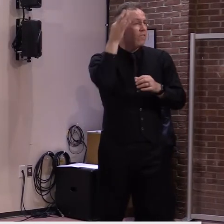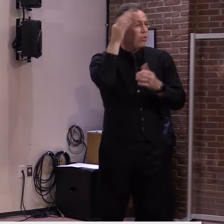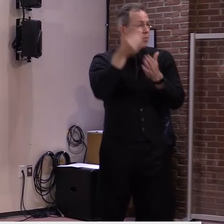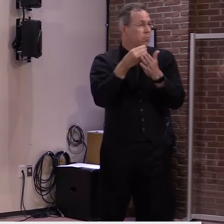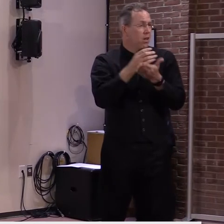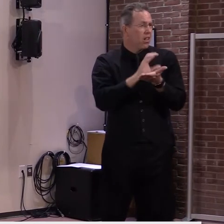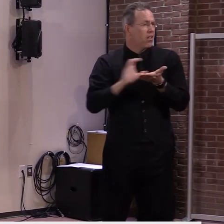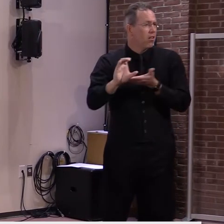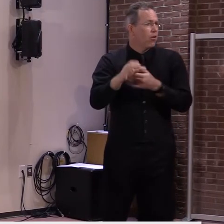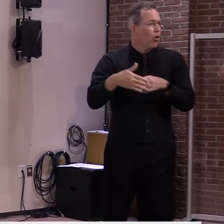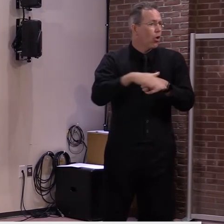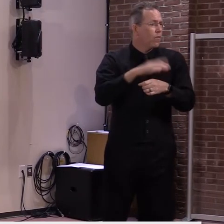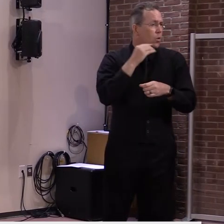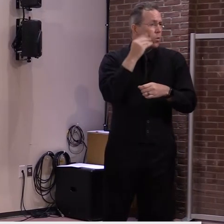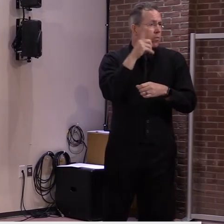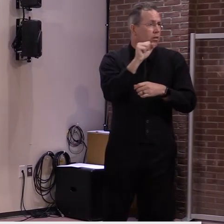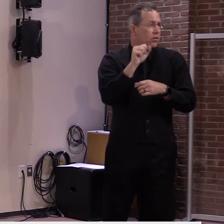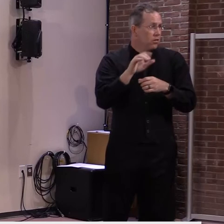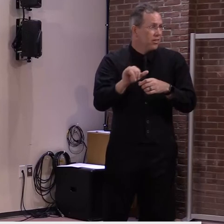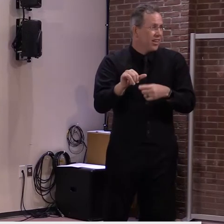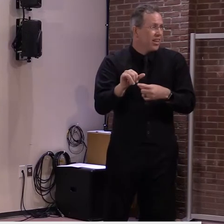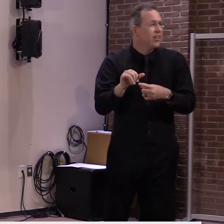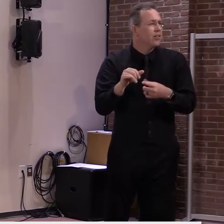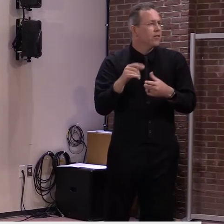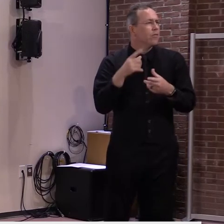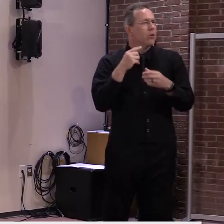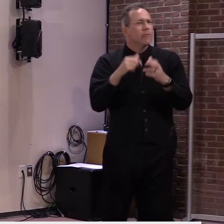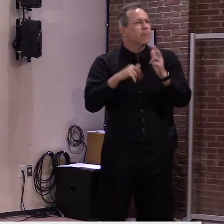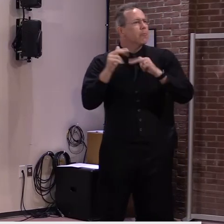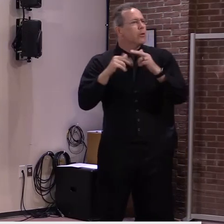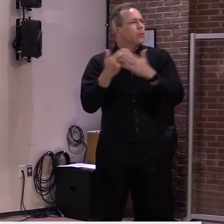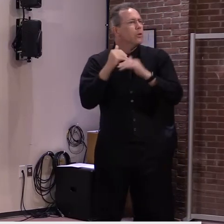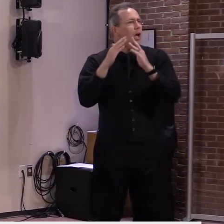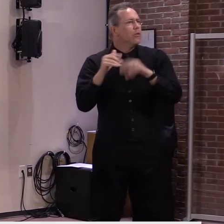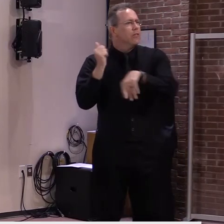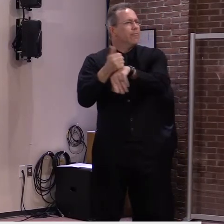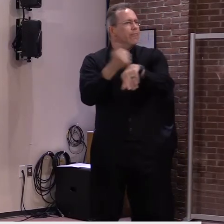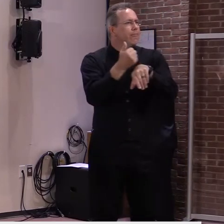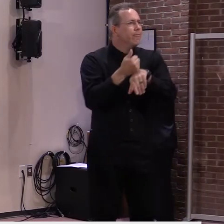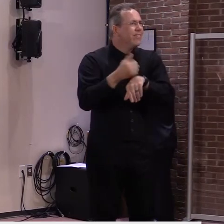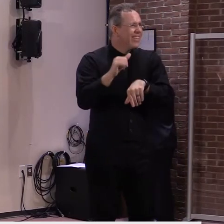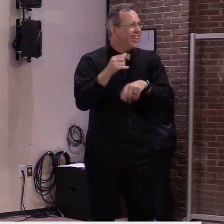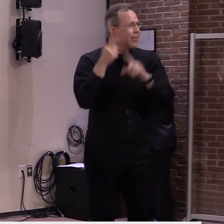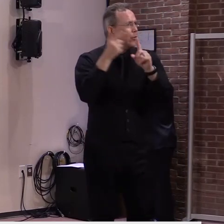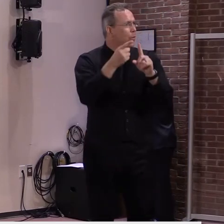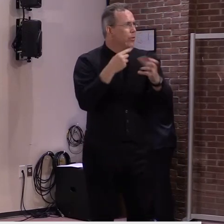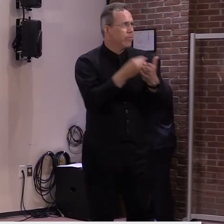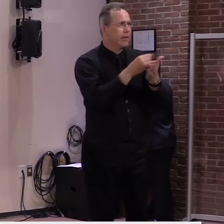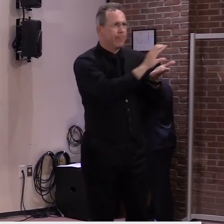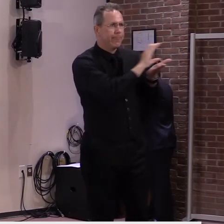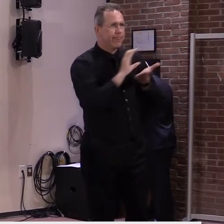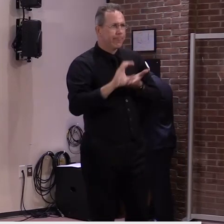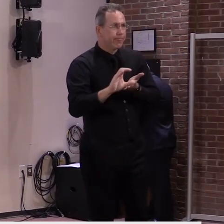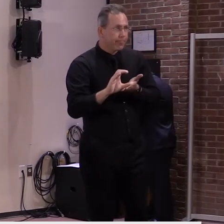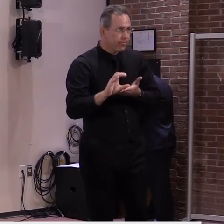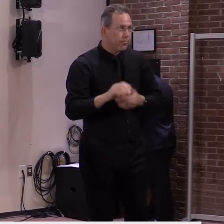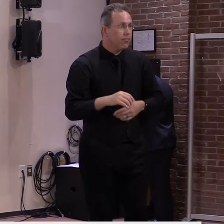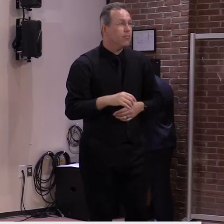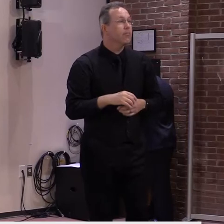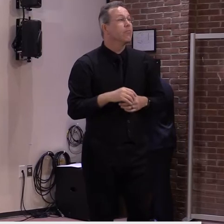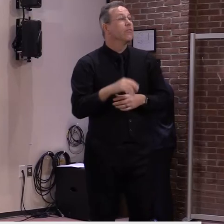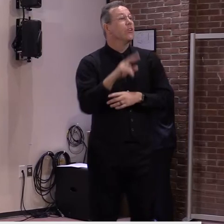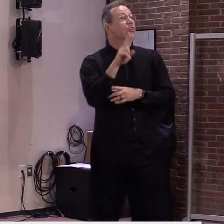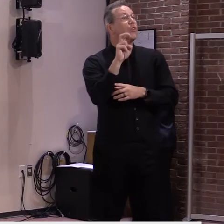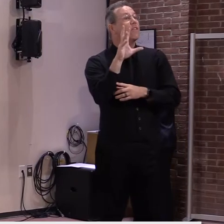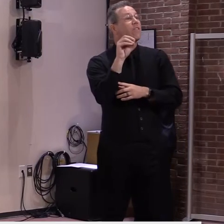million, towards housing, and a major piece of that, at least $100